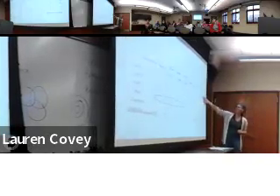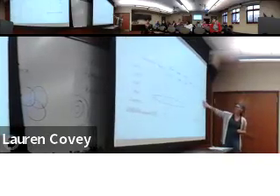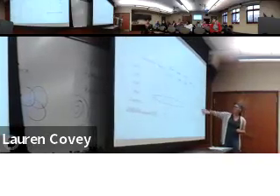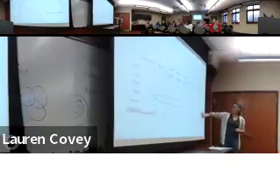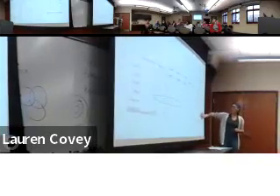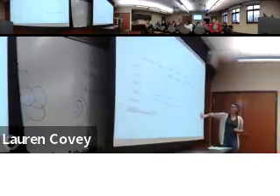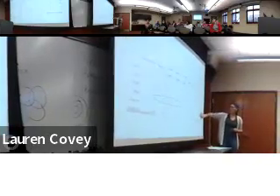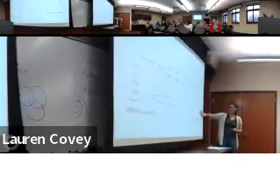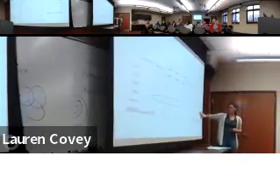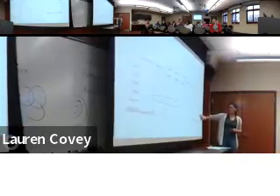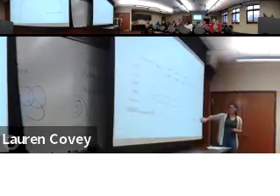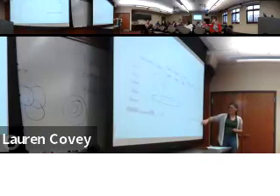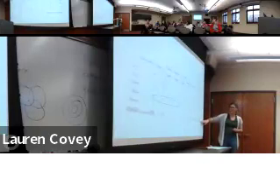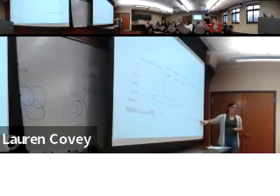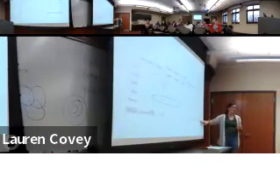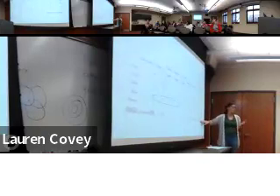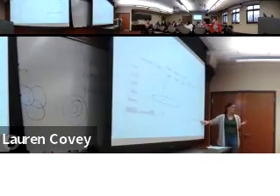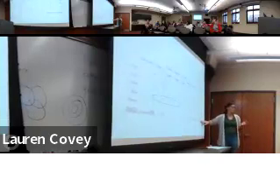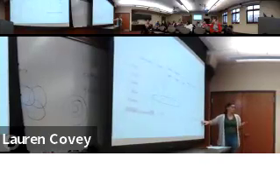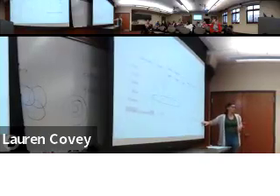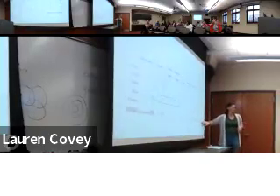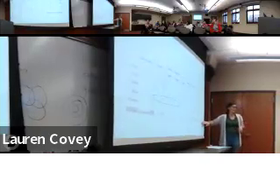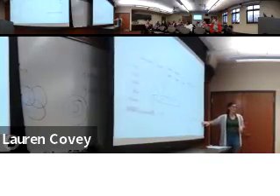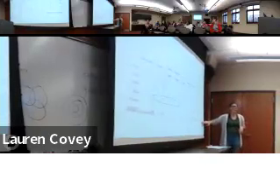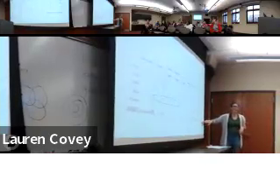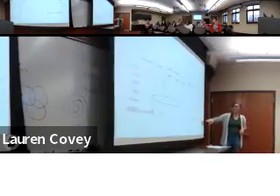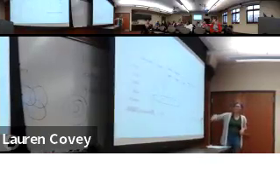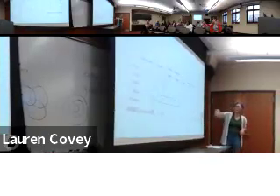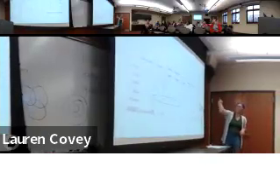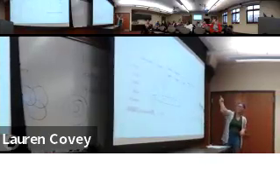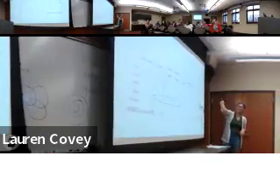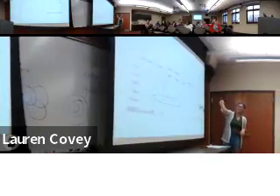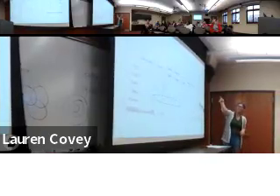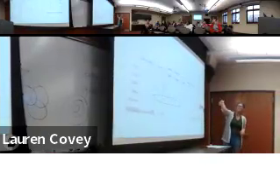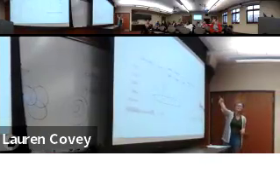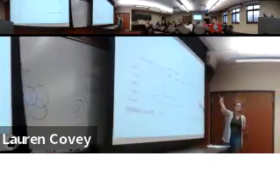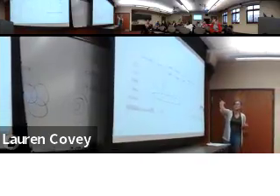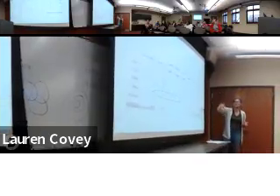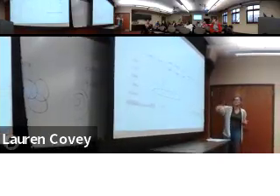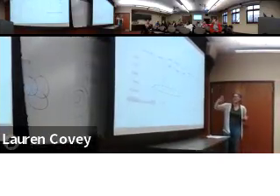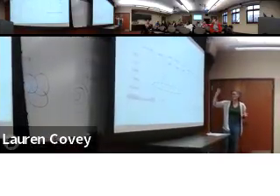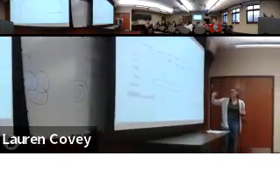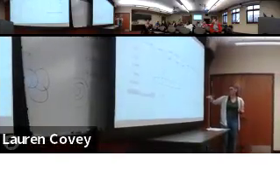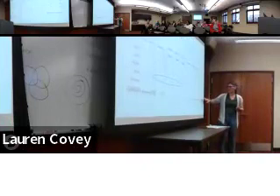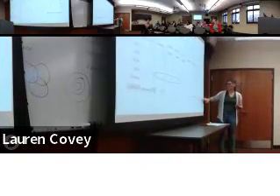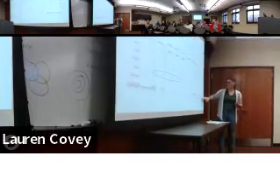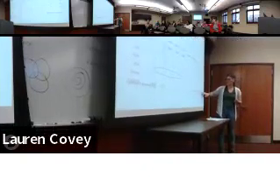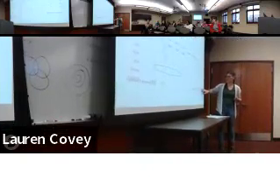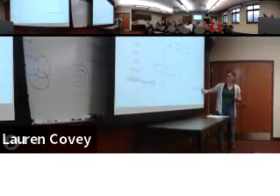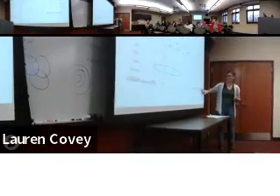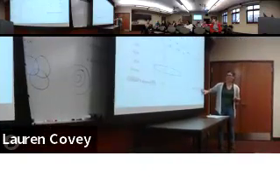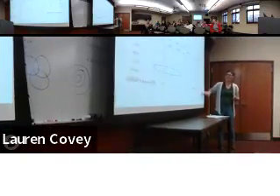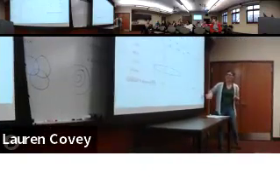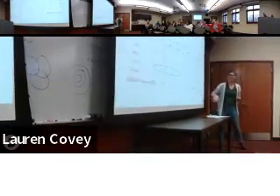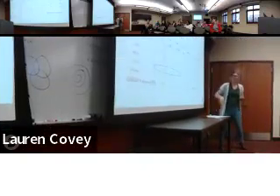Yeah, it's 28. And the native signers also didn't always include every episode. They tended to leave the meeting episode out if they